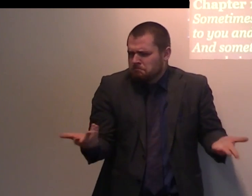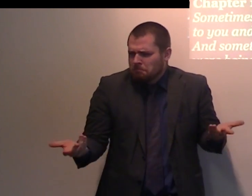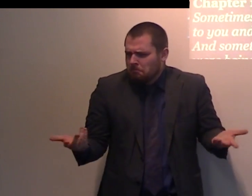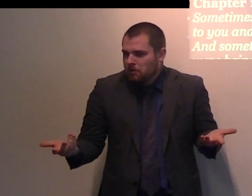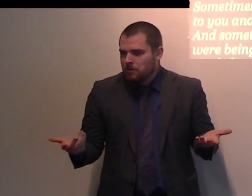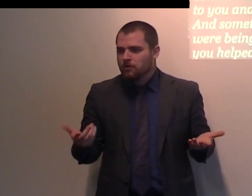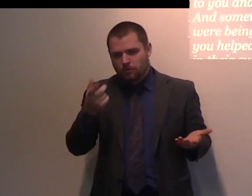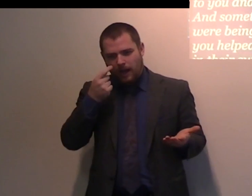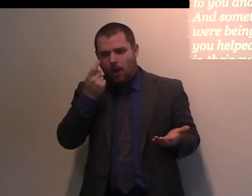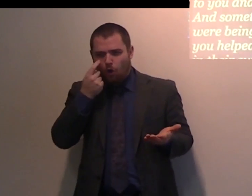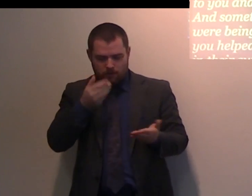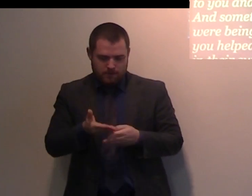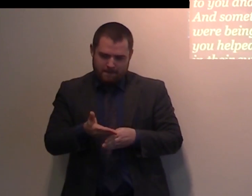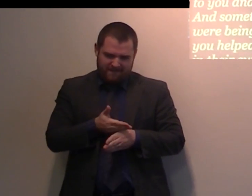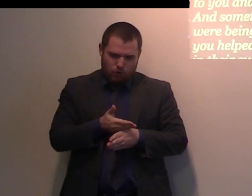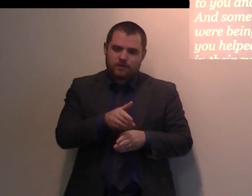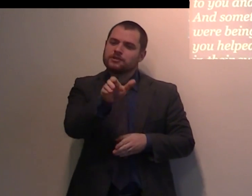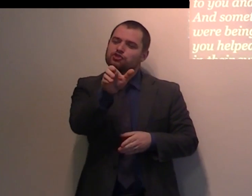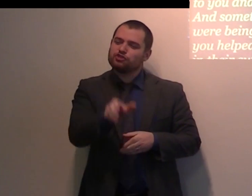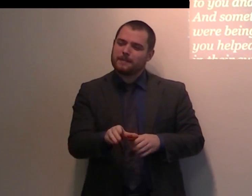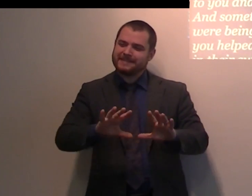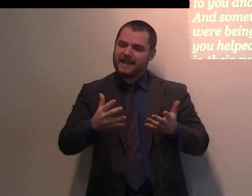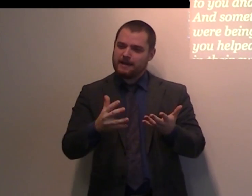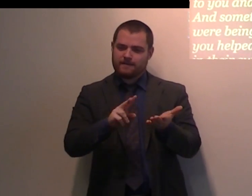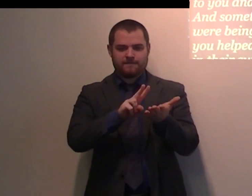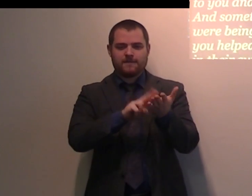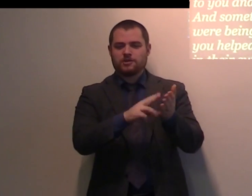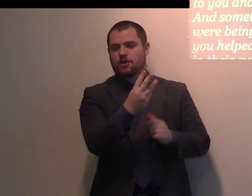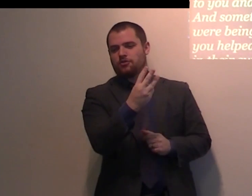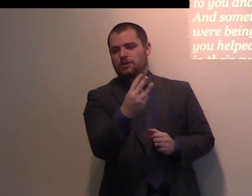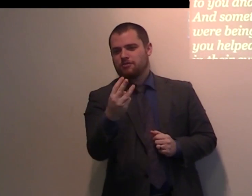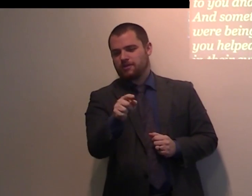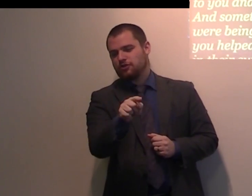Chapter 10, verses 33 to 34.